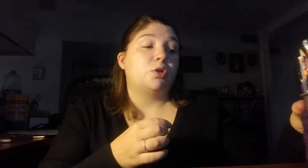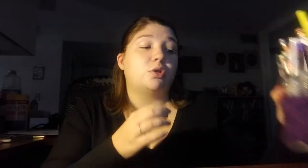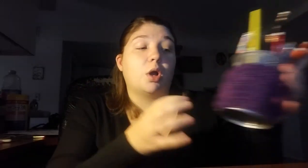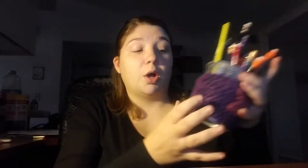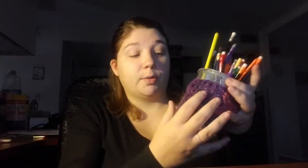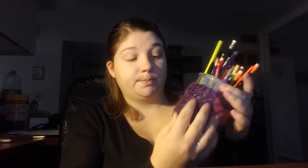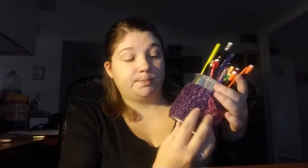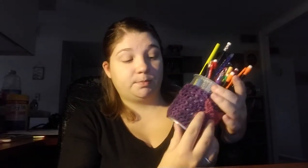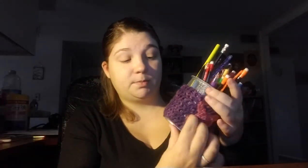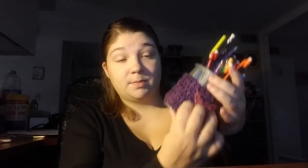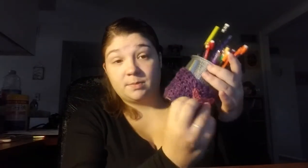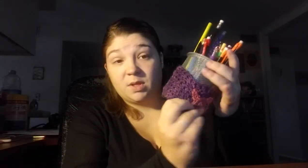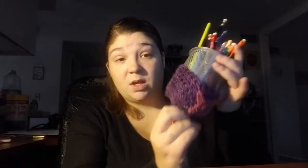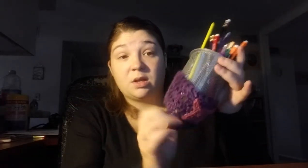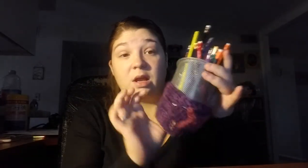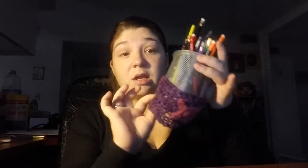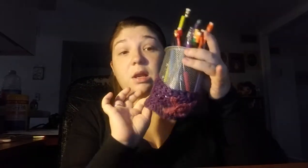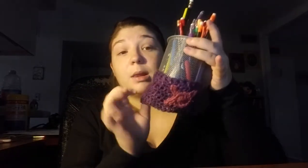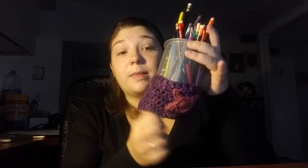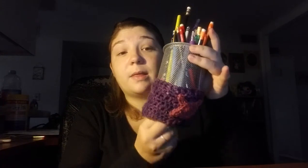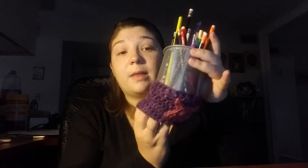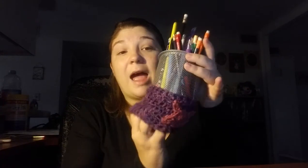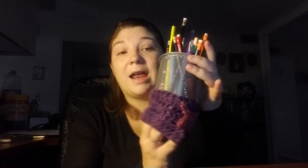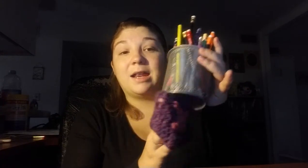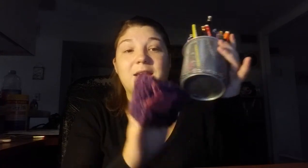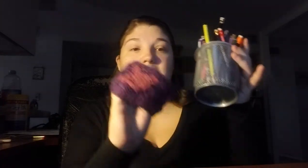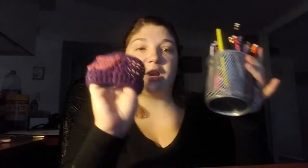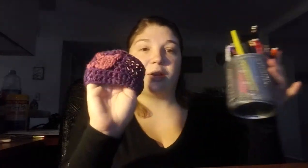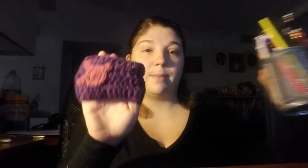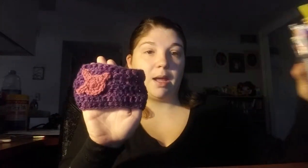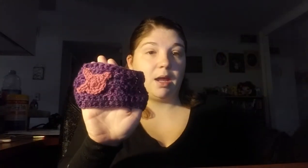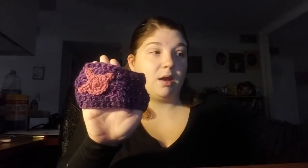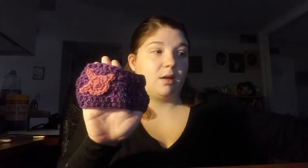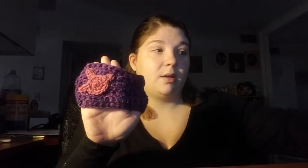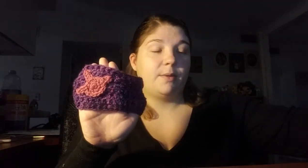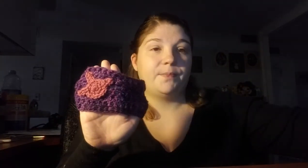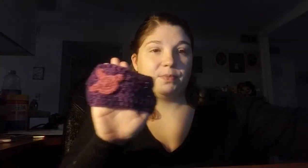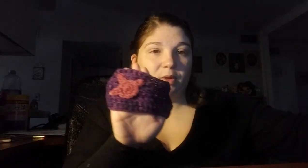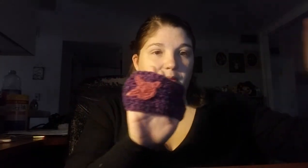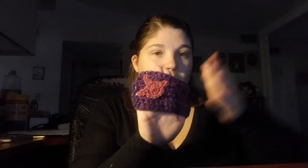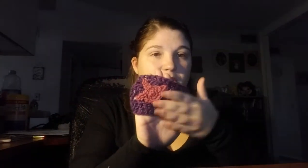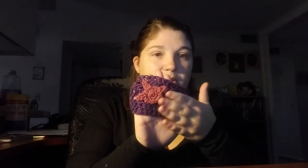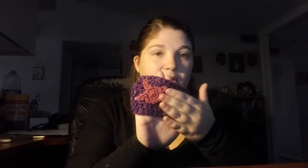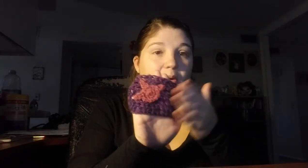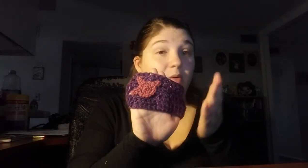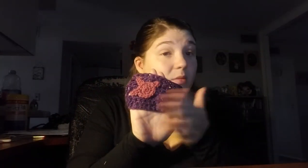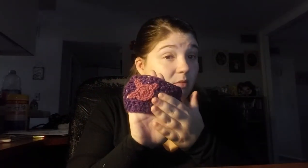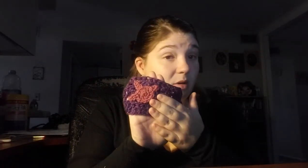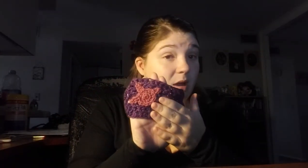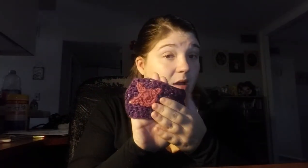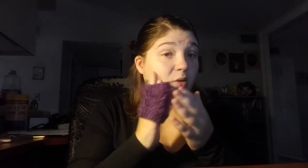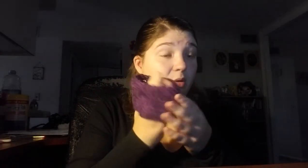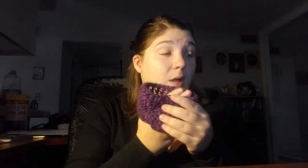So, this is the idea that I just made. So, hang tuned on